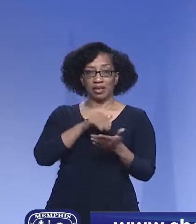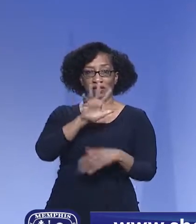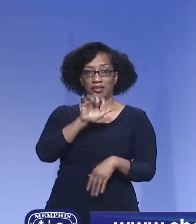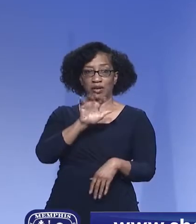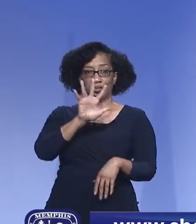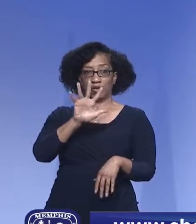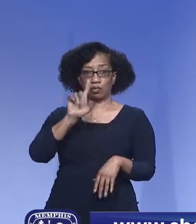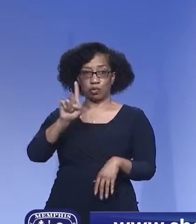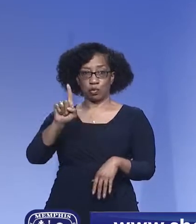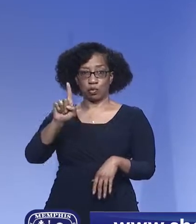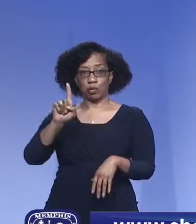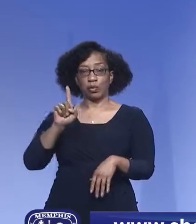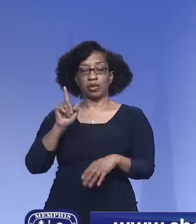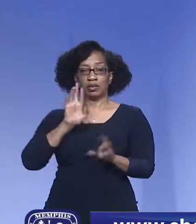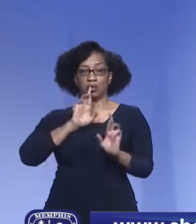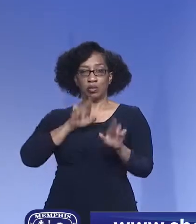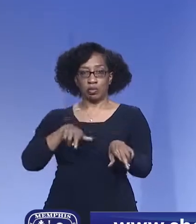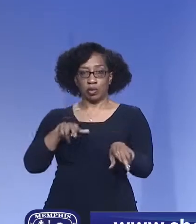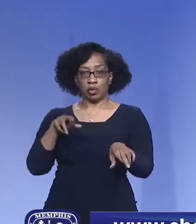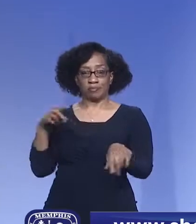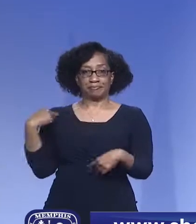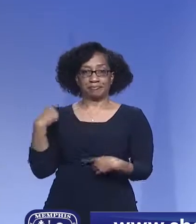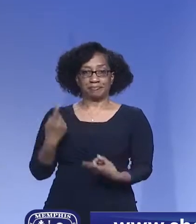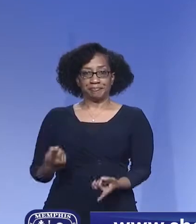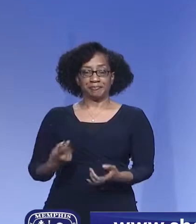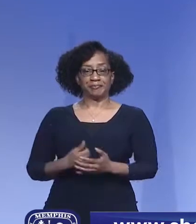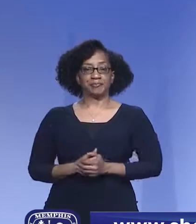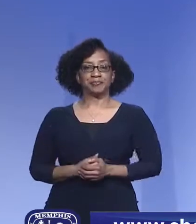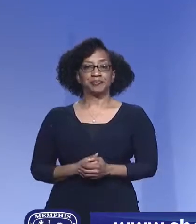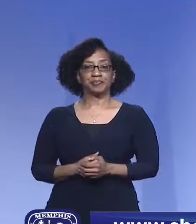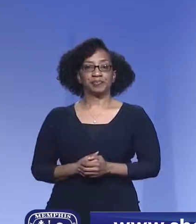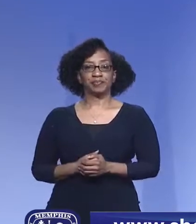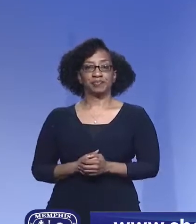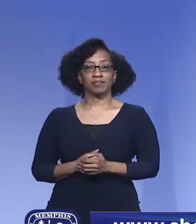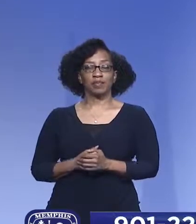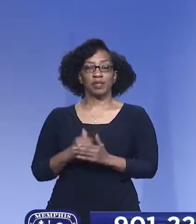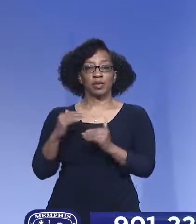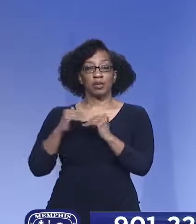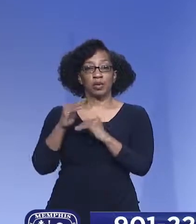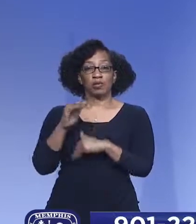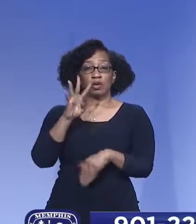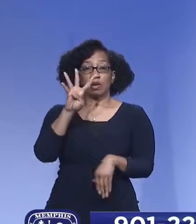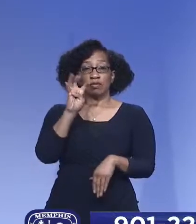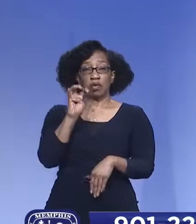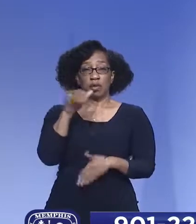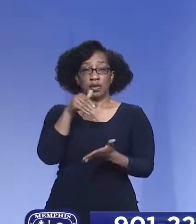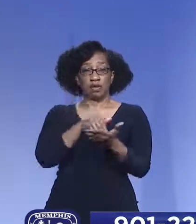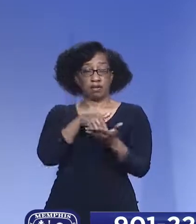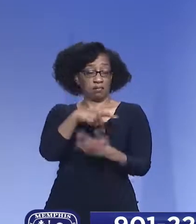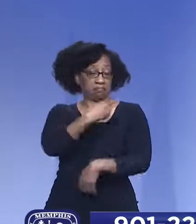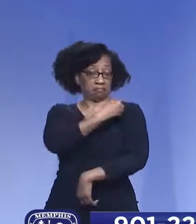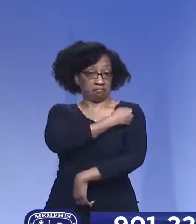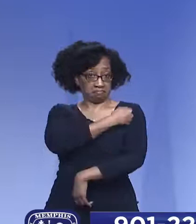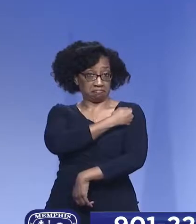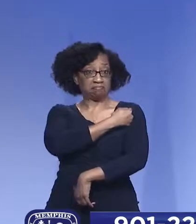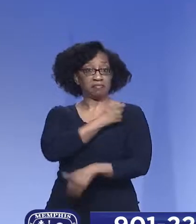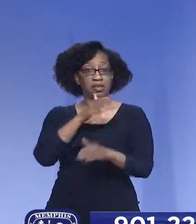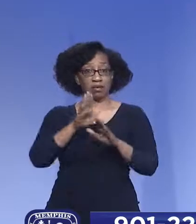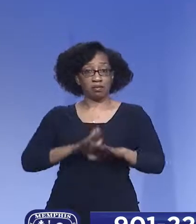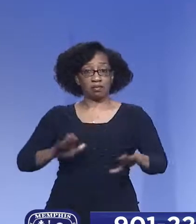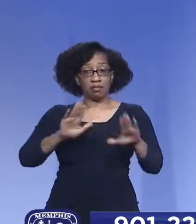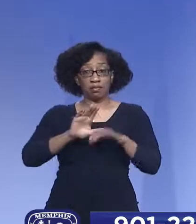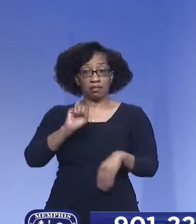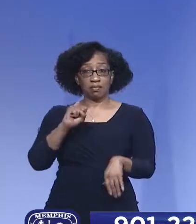5,551 cases have been reported so far. Now, we've had over 400,000 doses of vaccine administered in Shelby